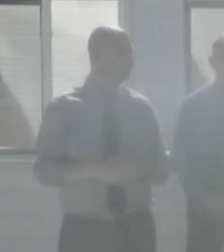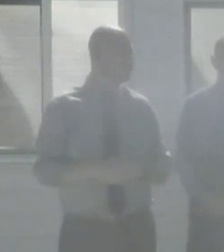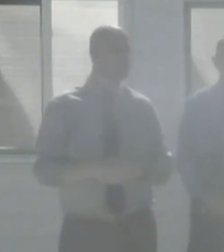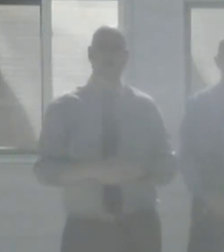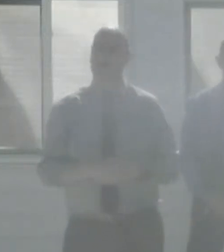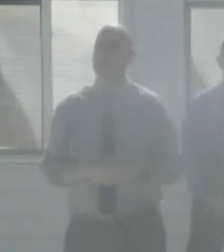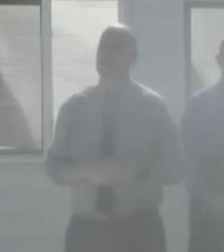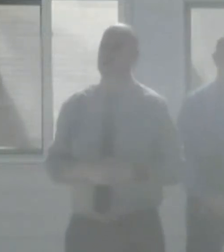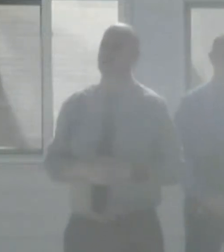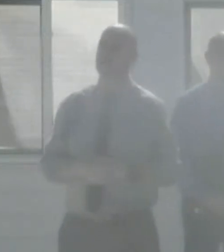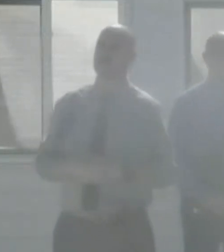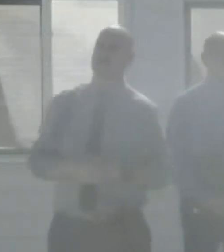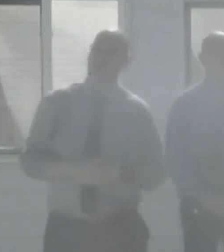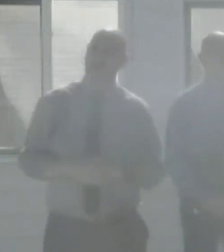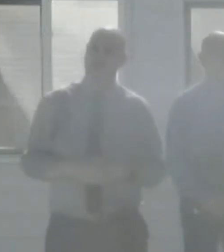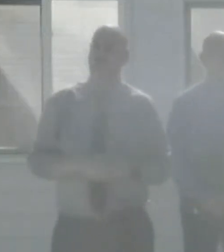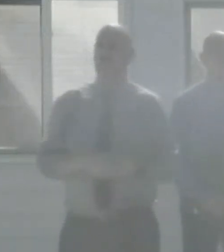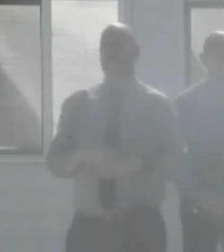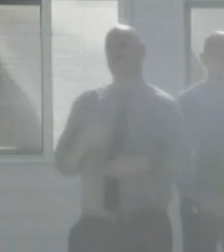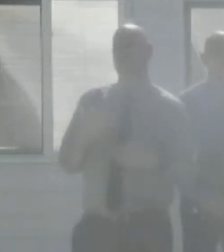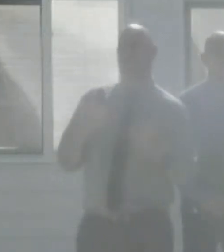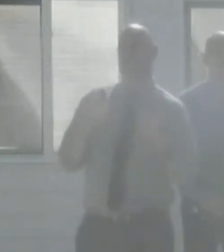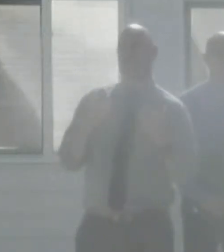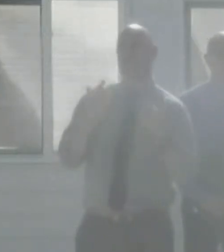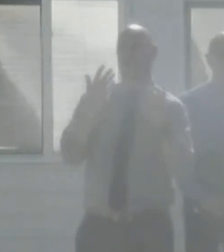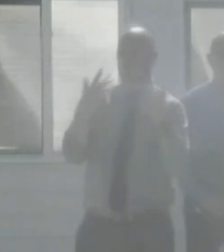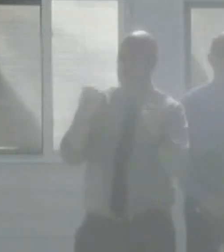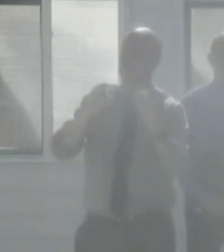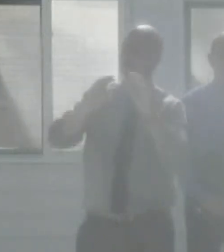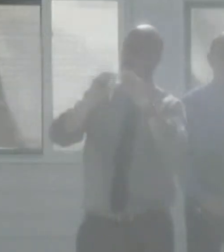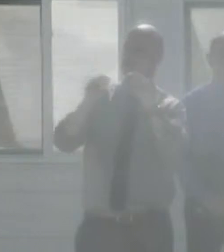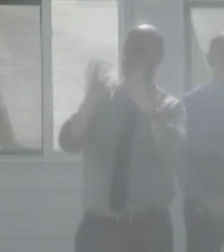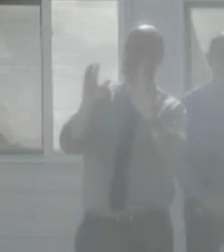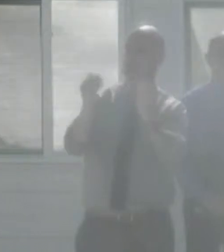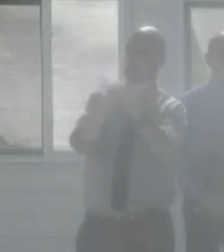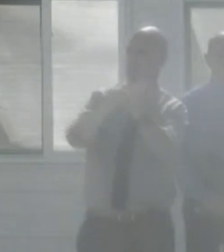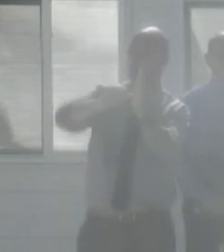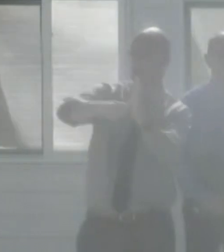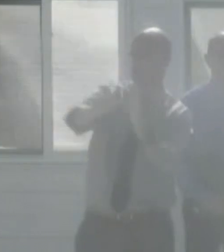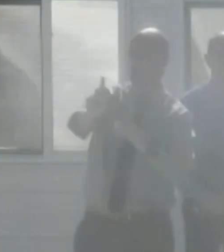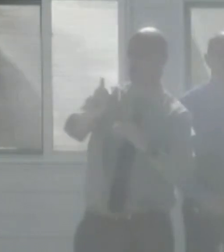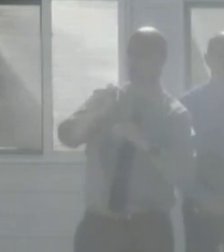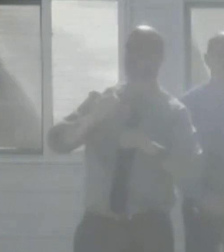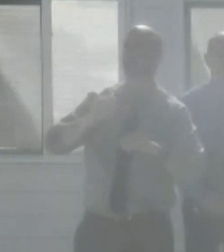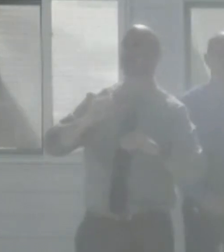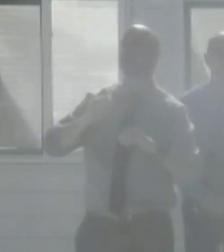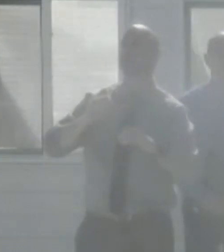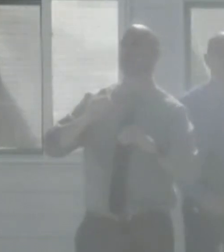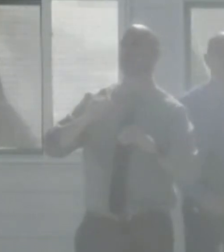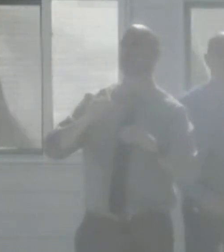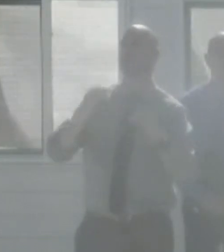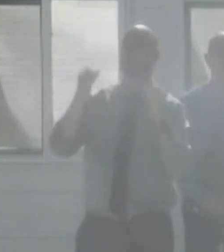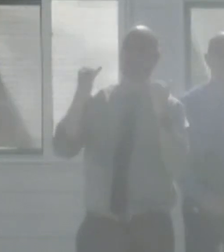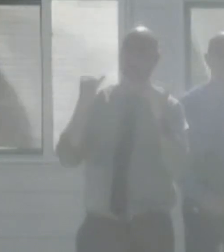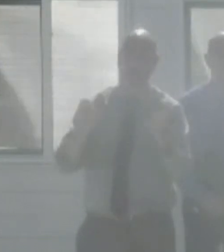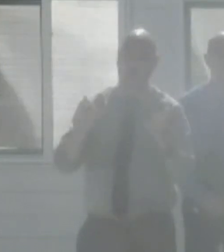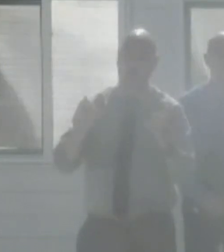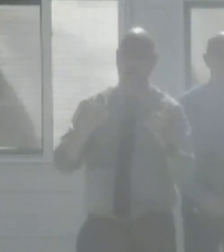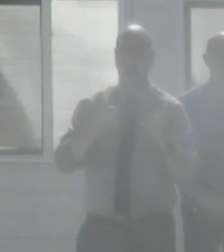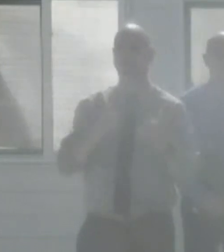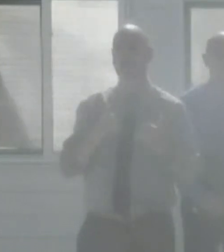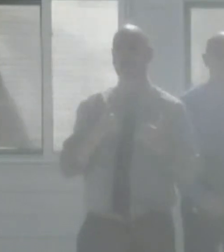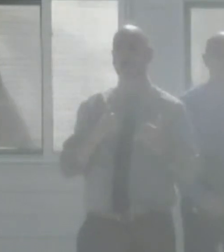Also, just want to make clear again, as we're in this phase of getting our